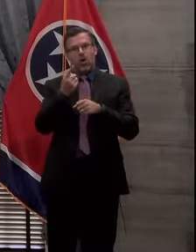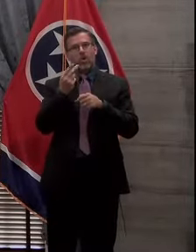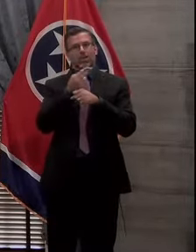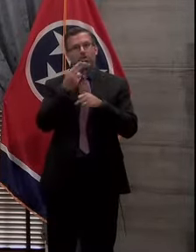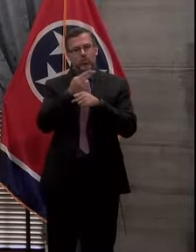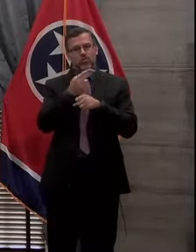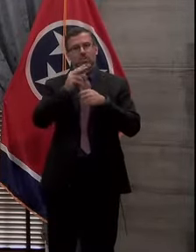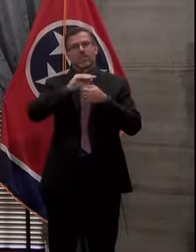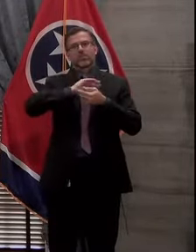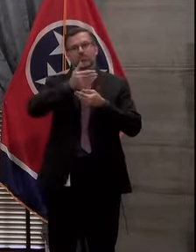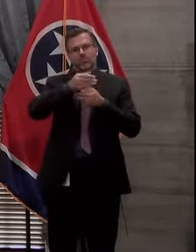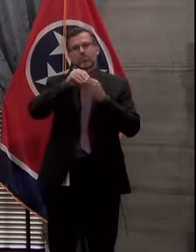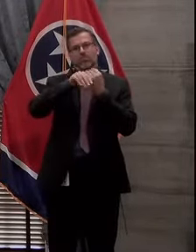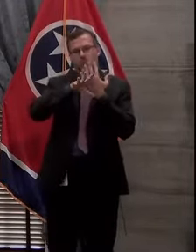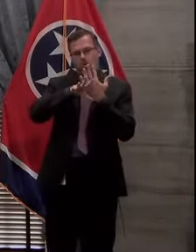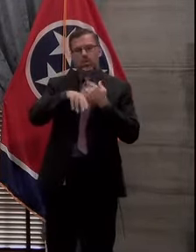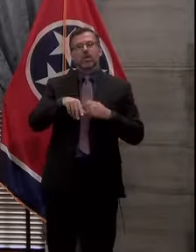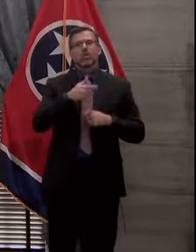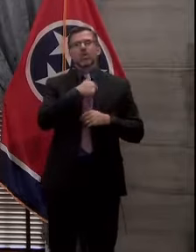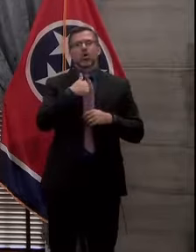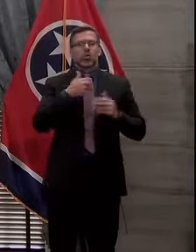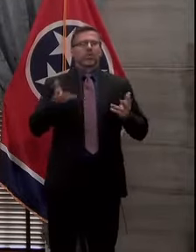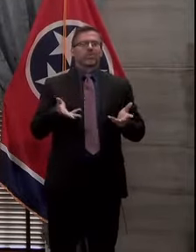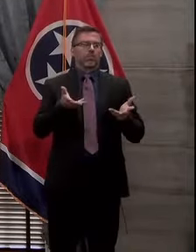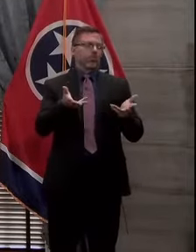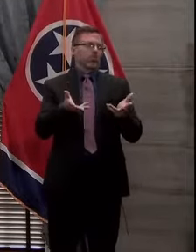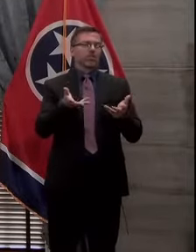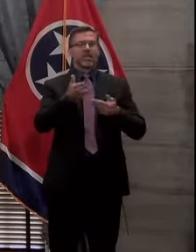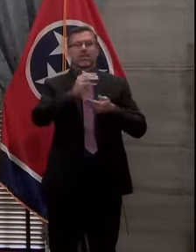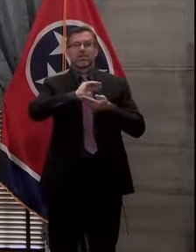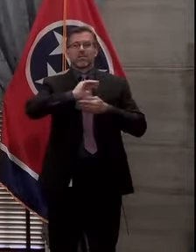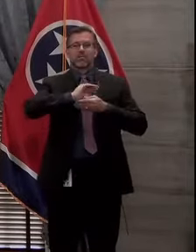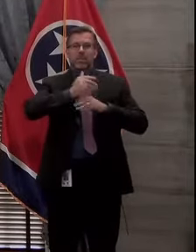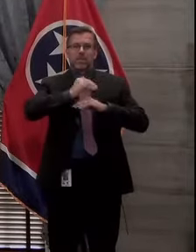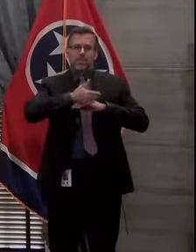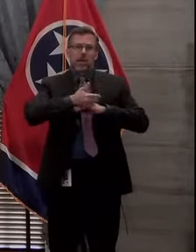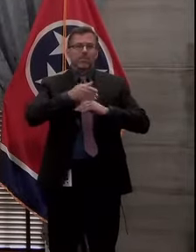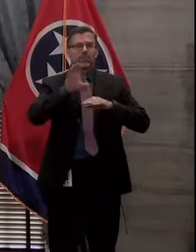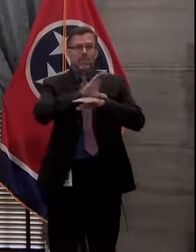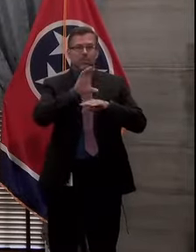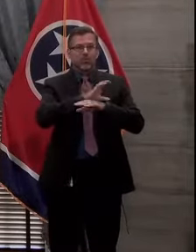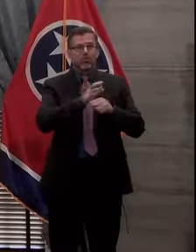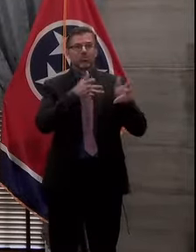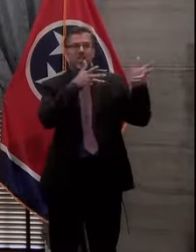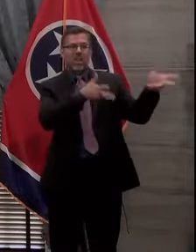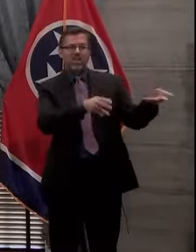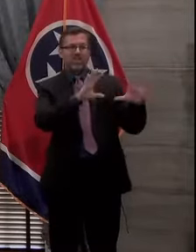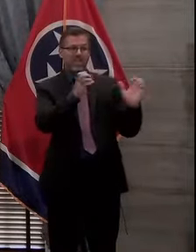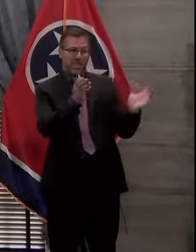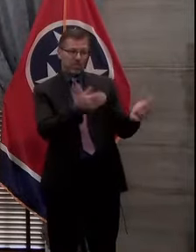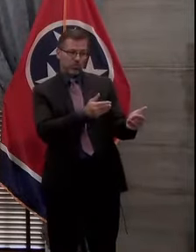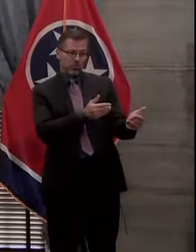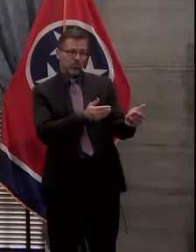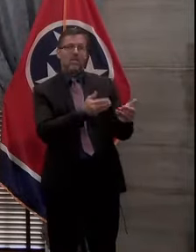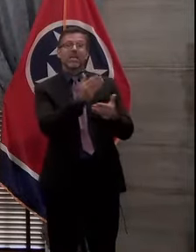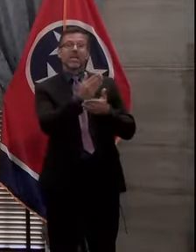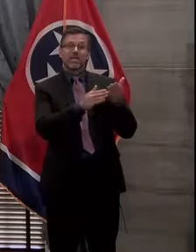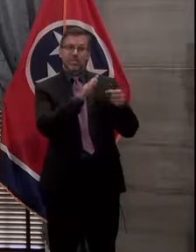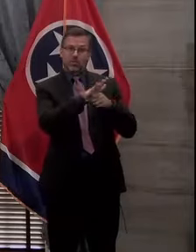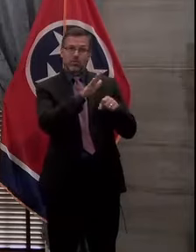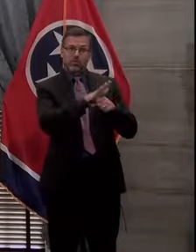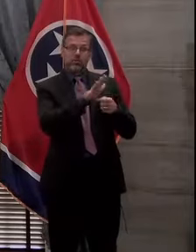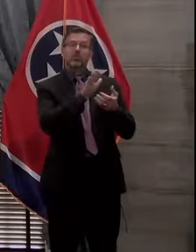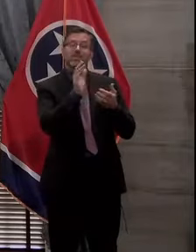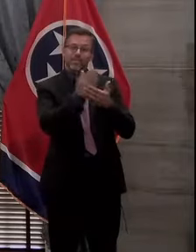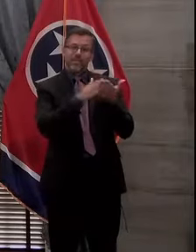are encouraging creative solutions. So things like those laptops and computers that are currently sitting in classrooms, we know some districts are sending those home.